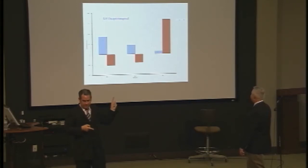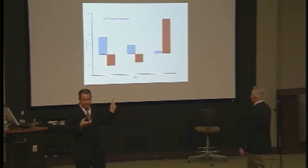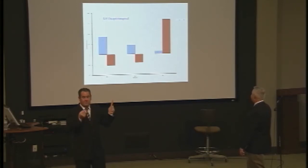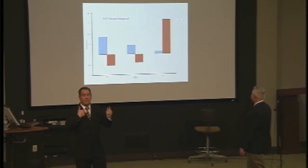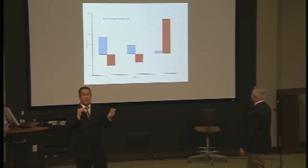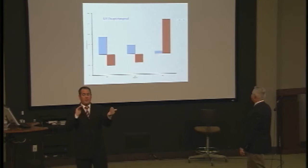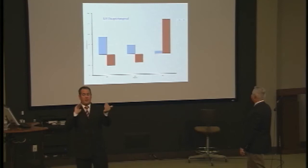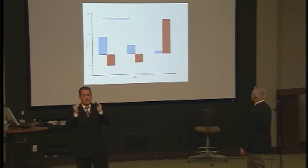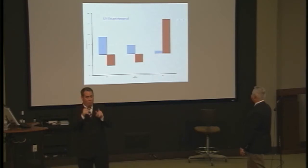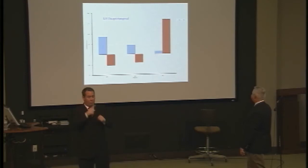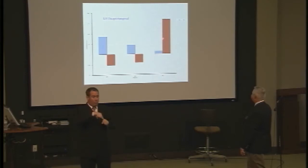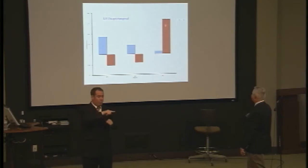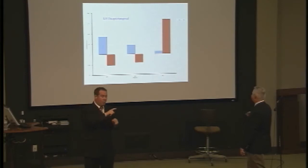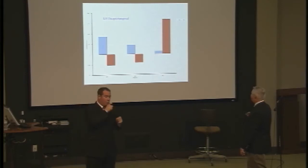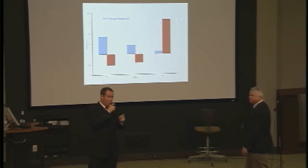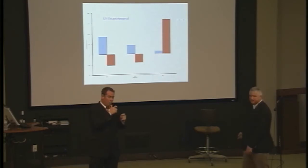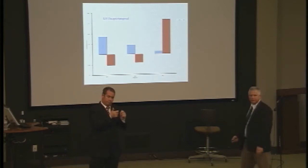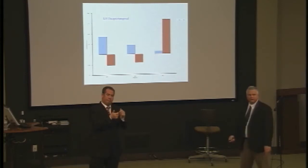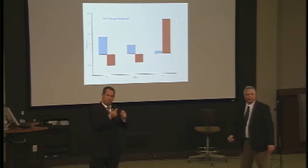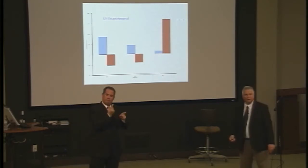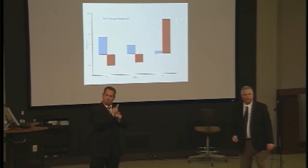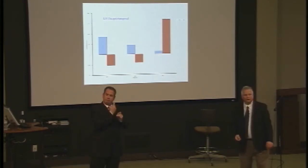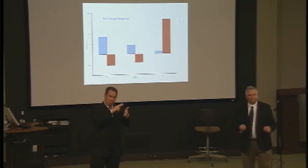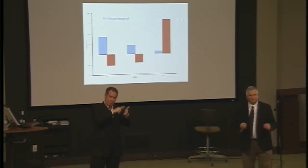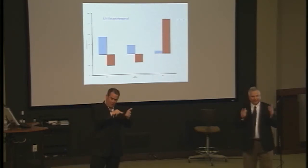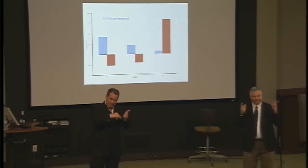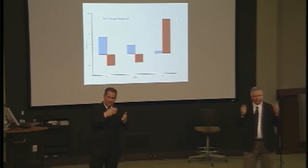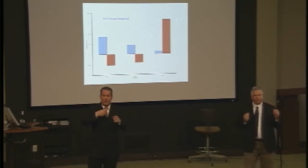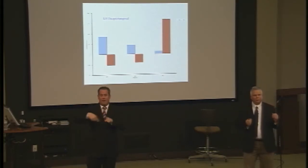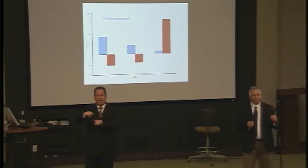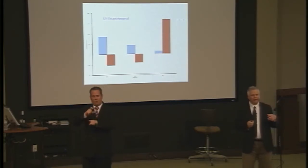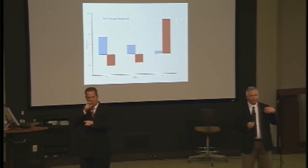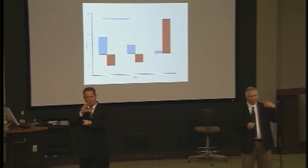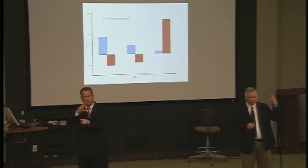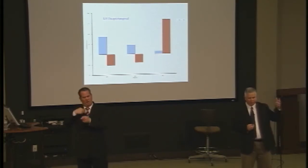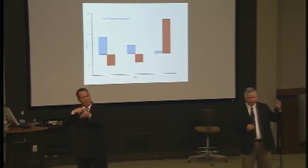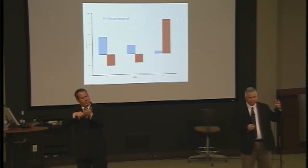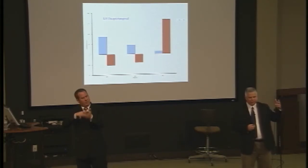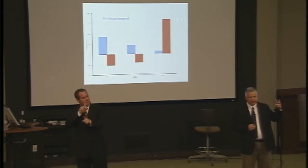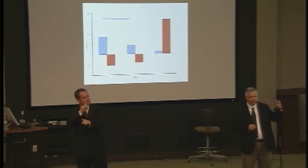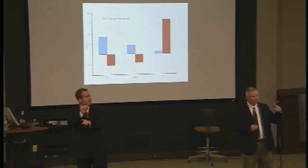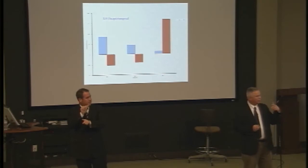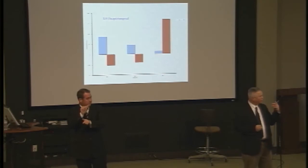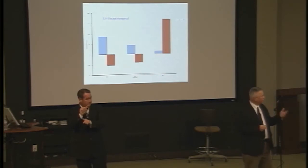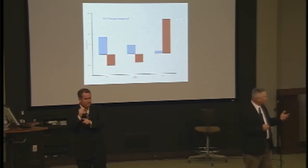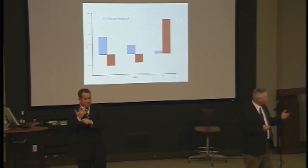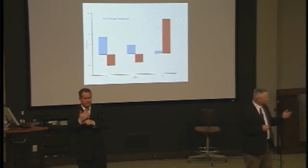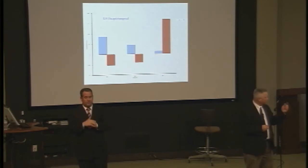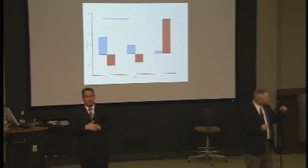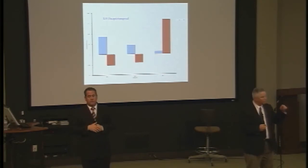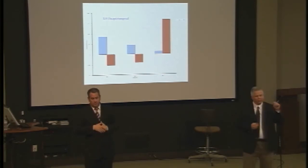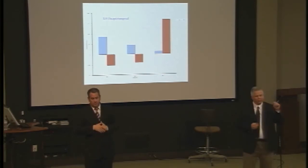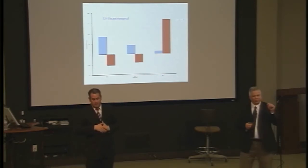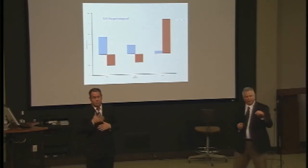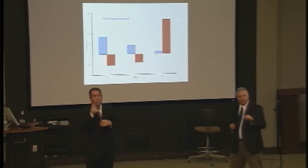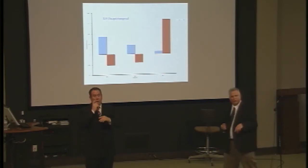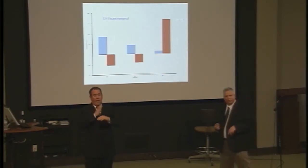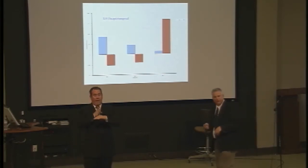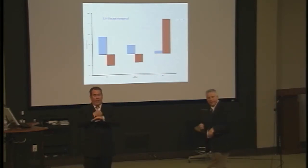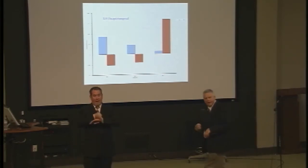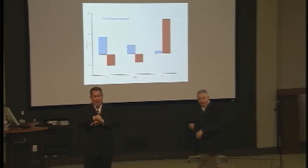four repetitions, all of a sudden, ding, we have a response and a coherence in